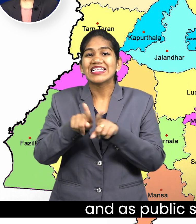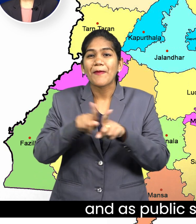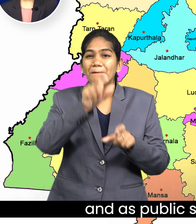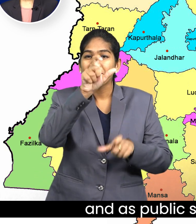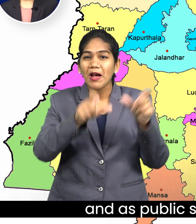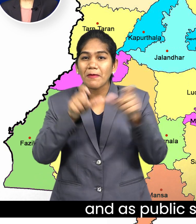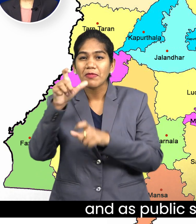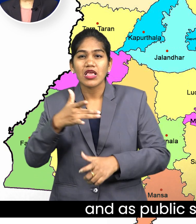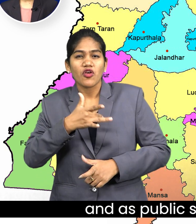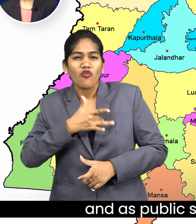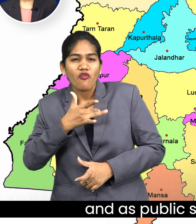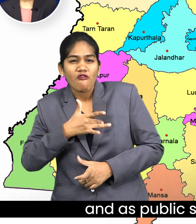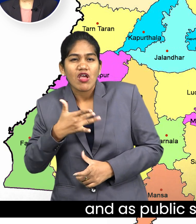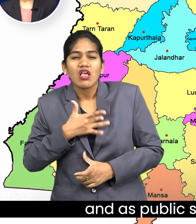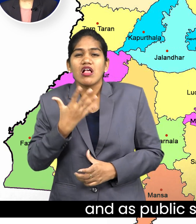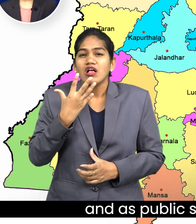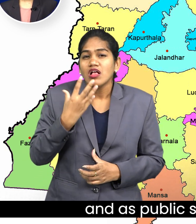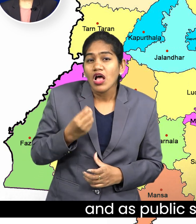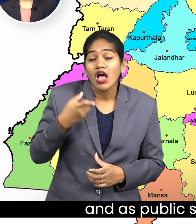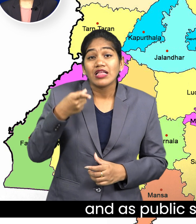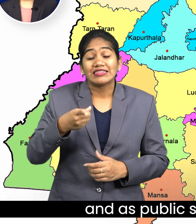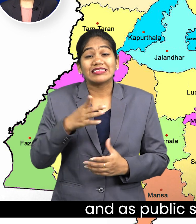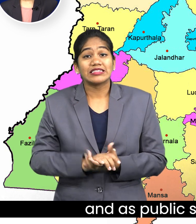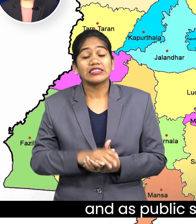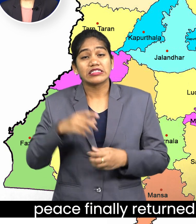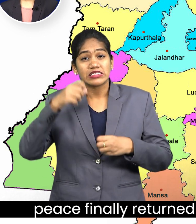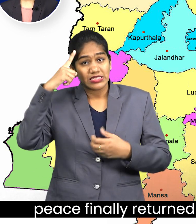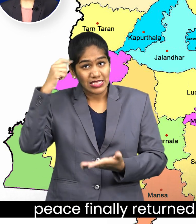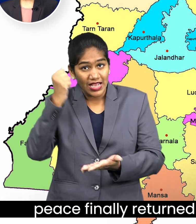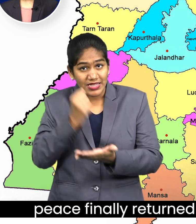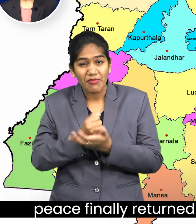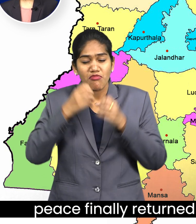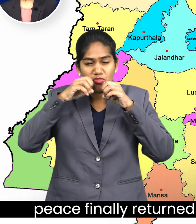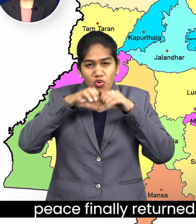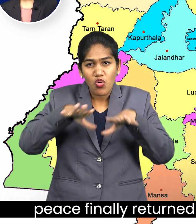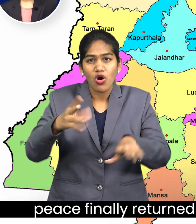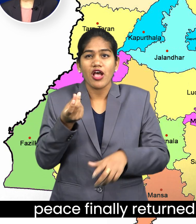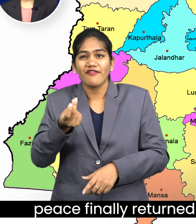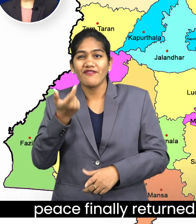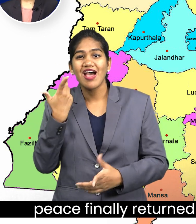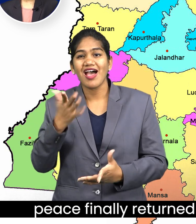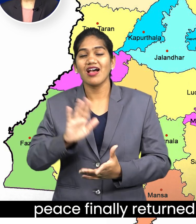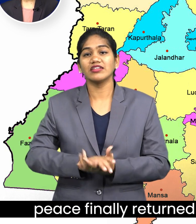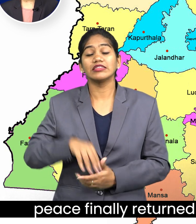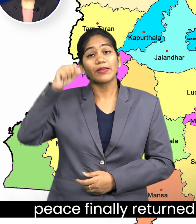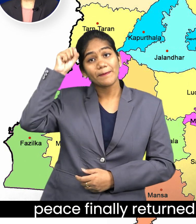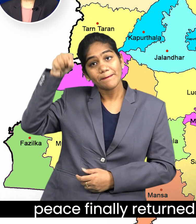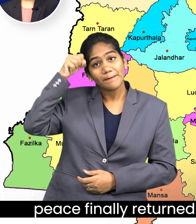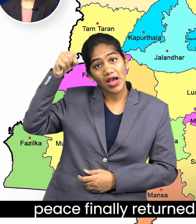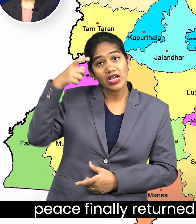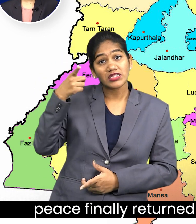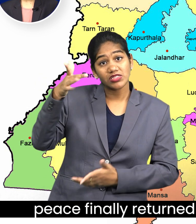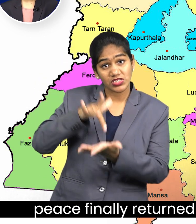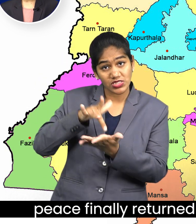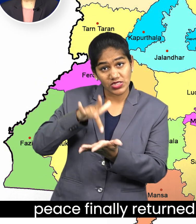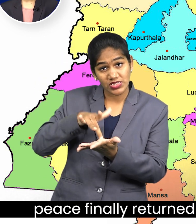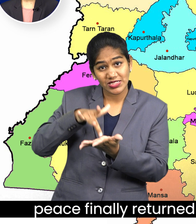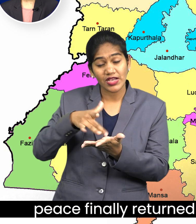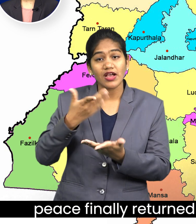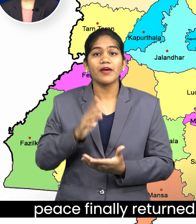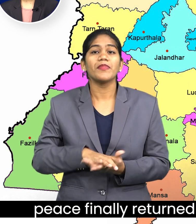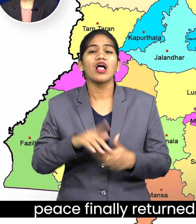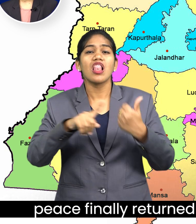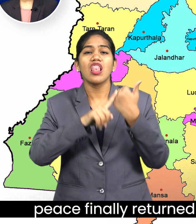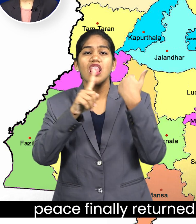sympathy declined rapidly. Peace finally returned to Punjab by the end of